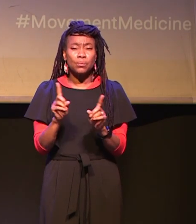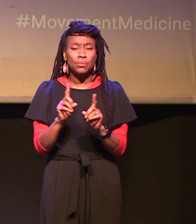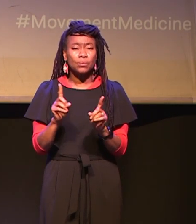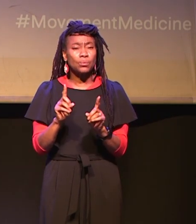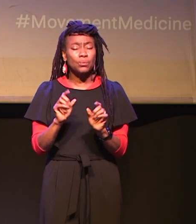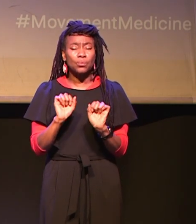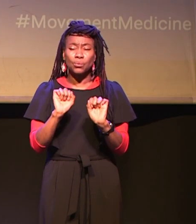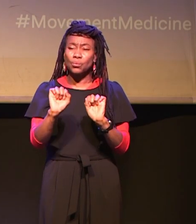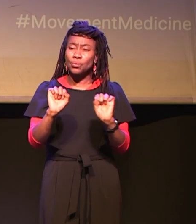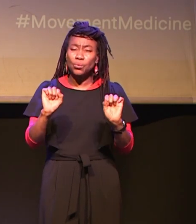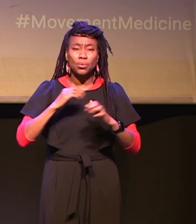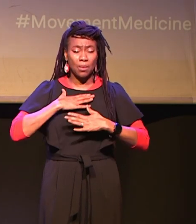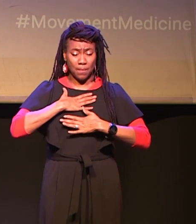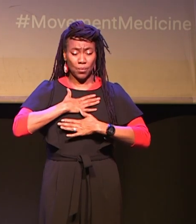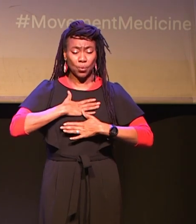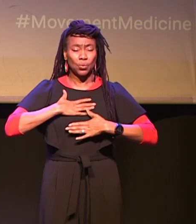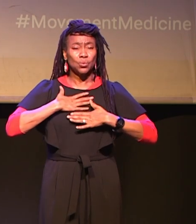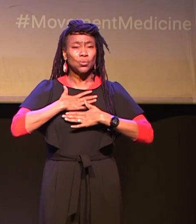What moods?